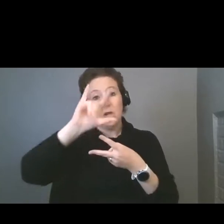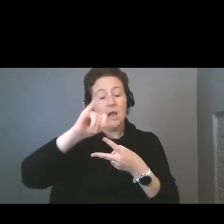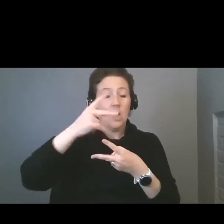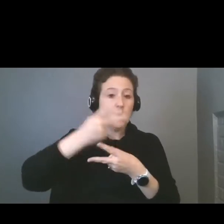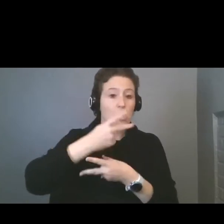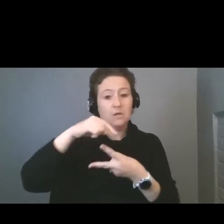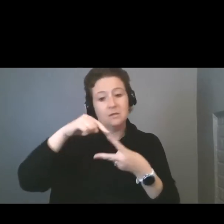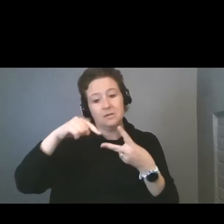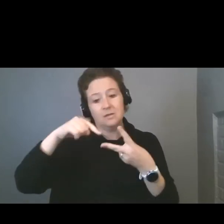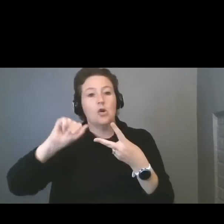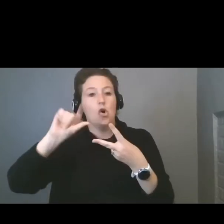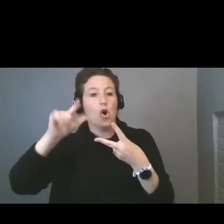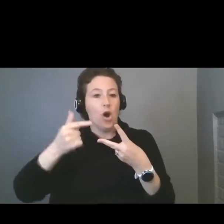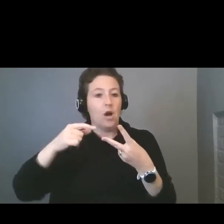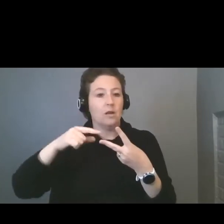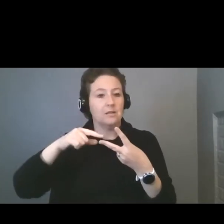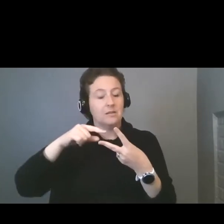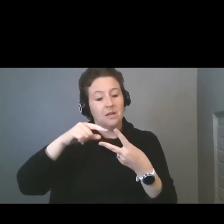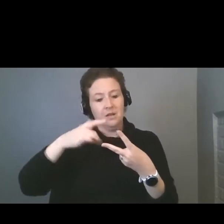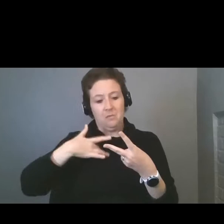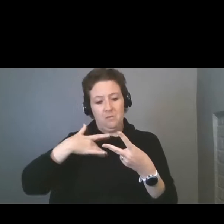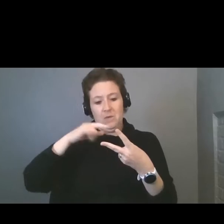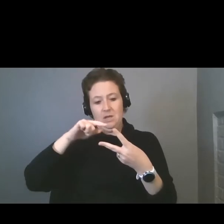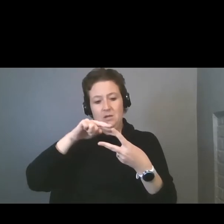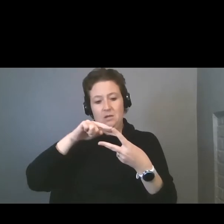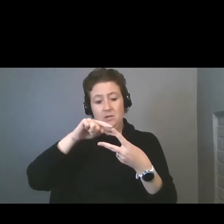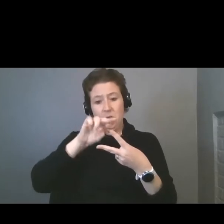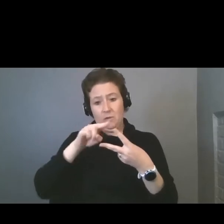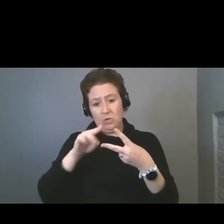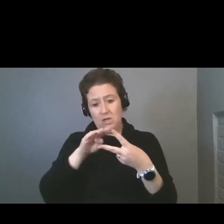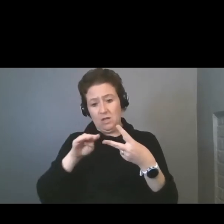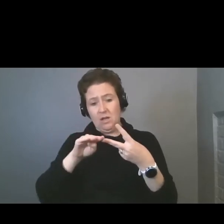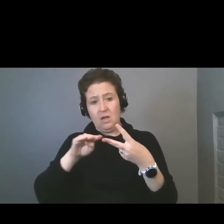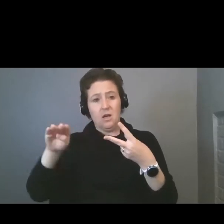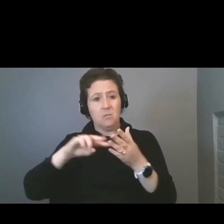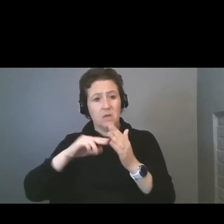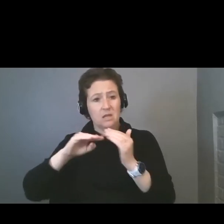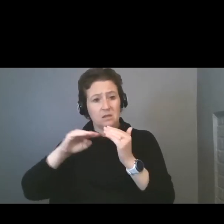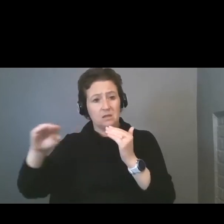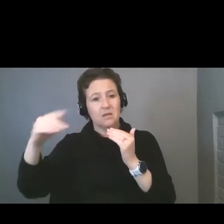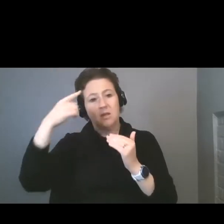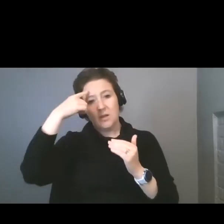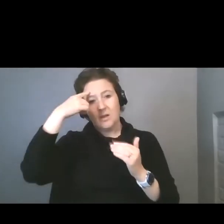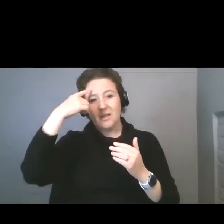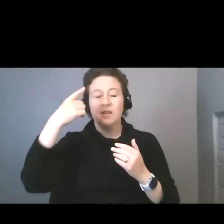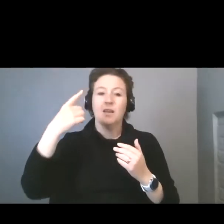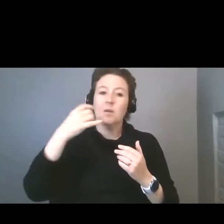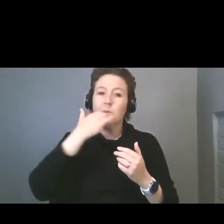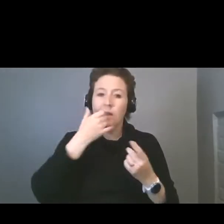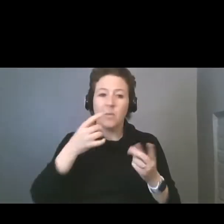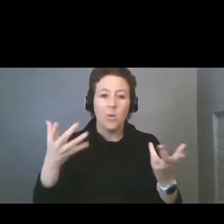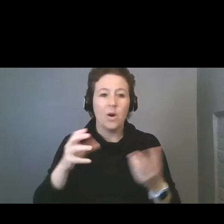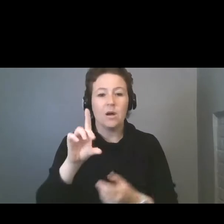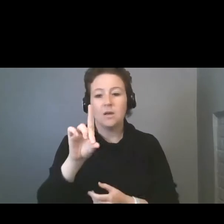to believe that this represents a flattening in demand, we suspect that we lost about a week with the Directo storm,